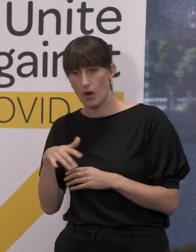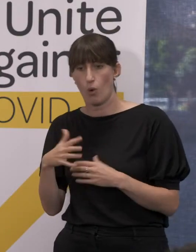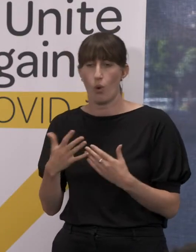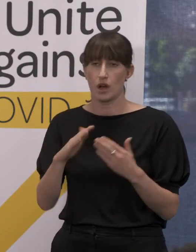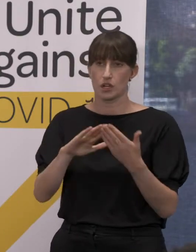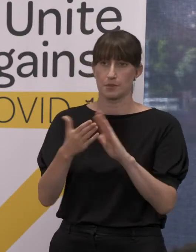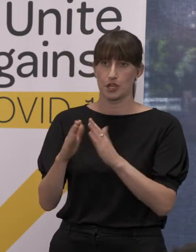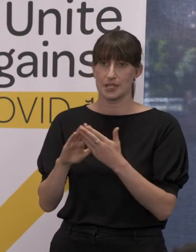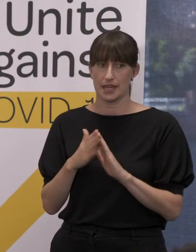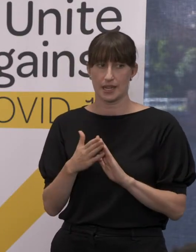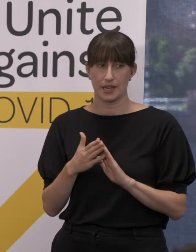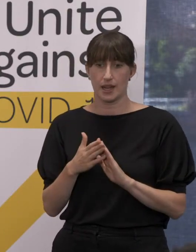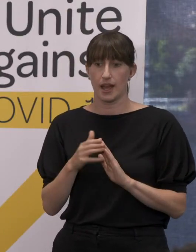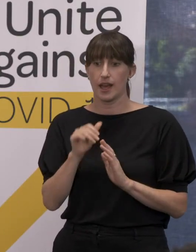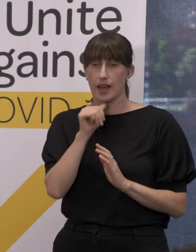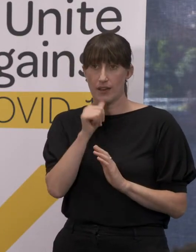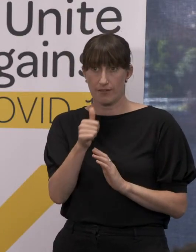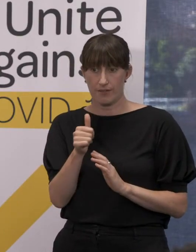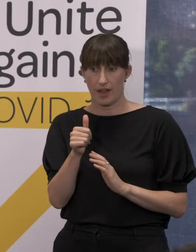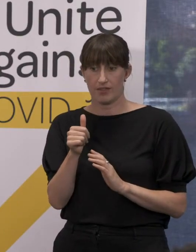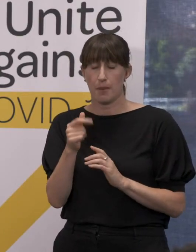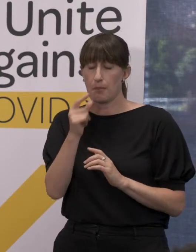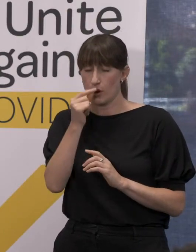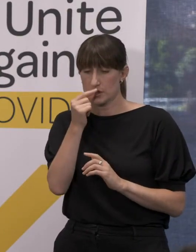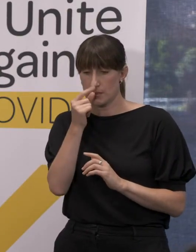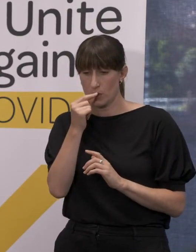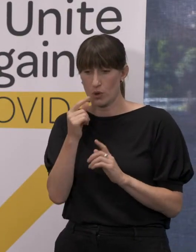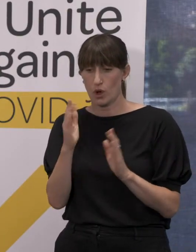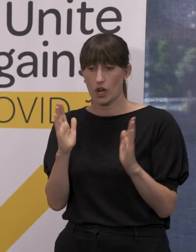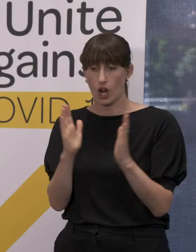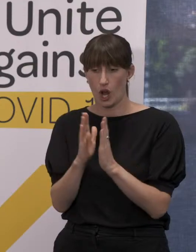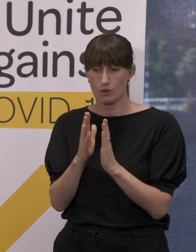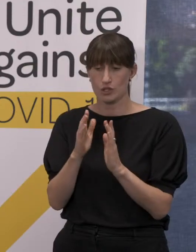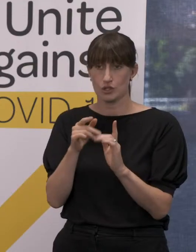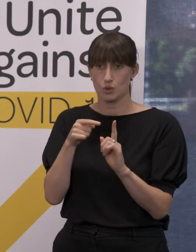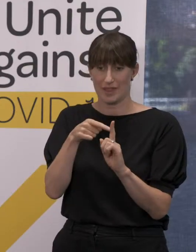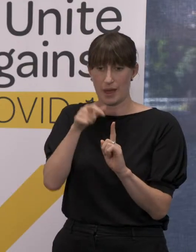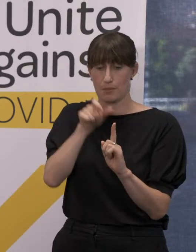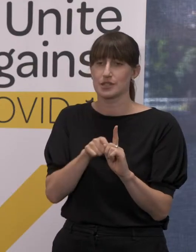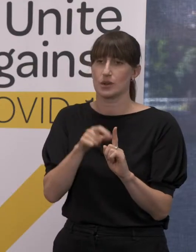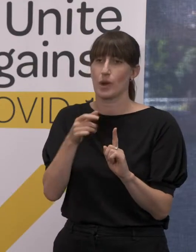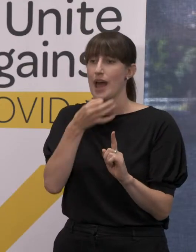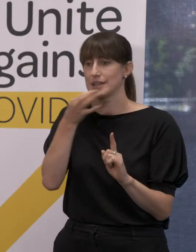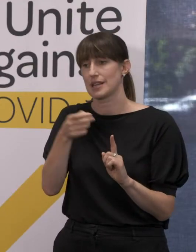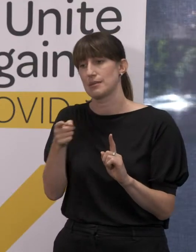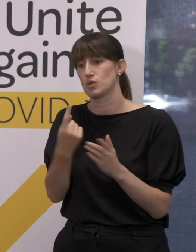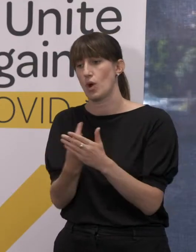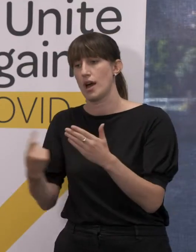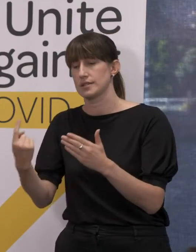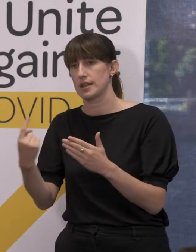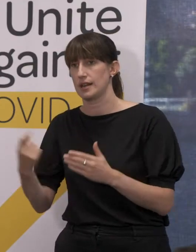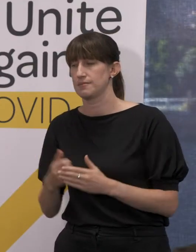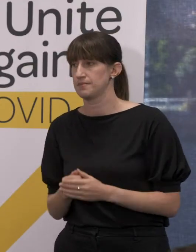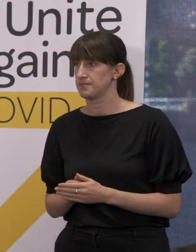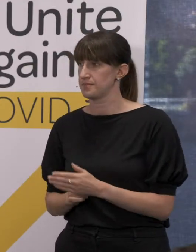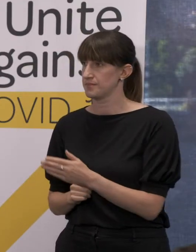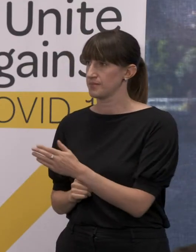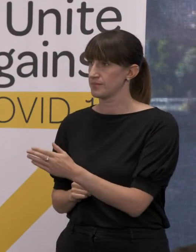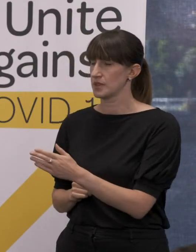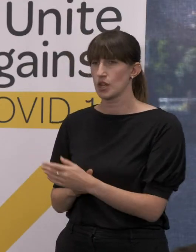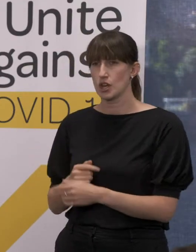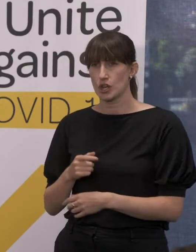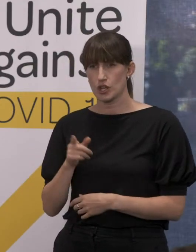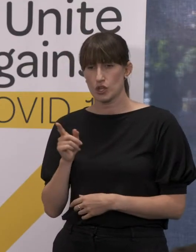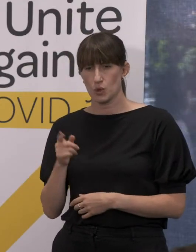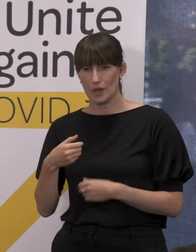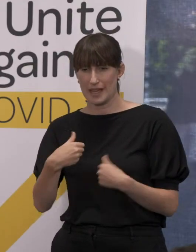may have been exposed to isolate and be tested until they've returned, and stay isolated until they've returned and get a result. Working on this advice that you said that you've given